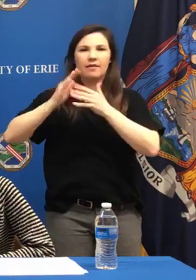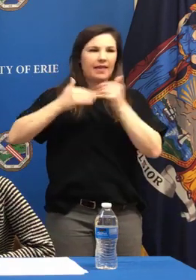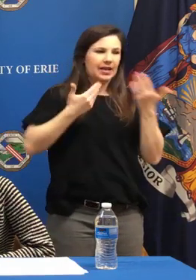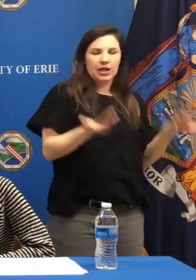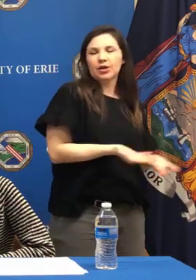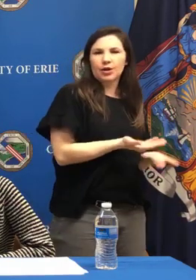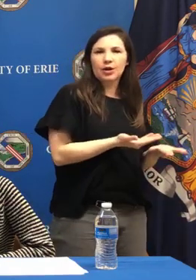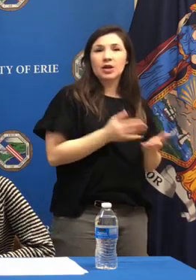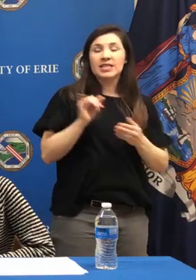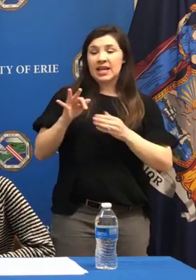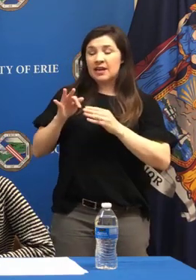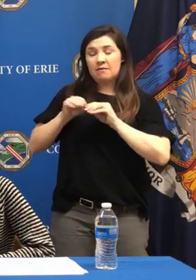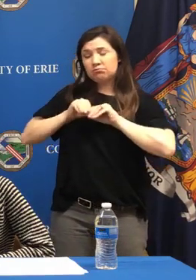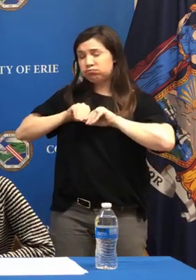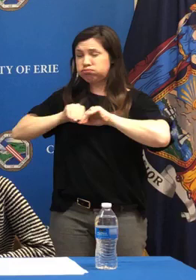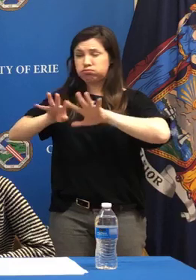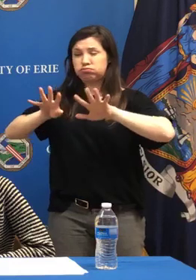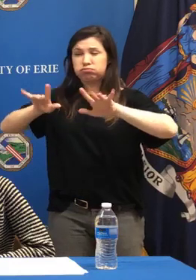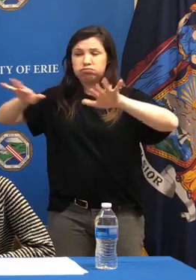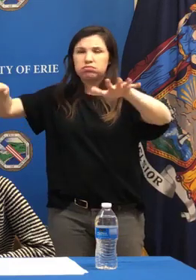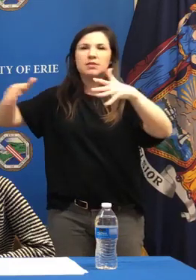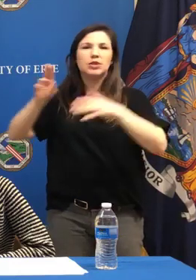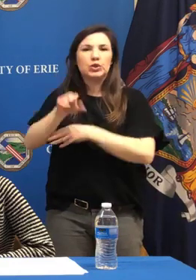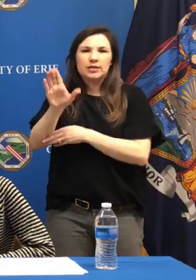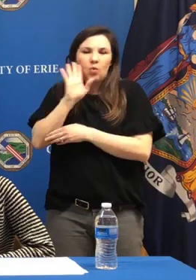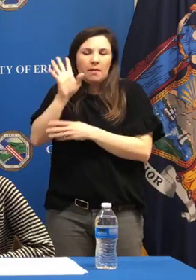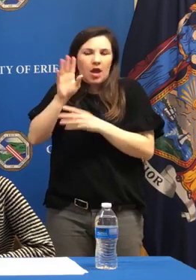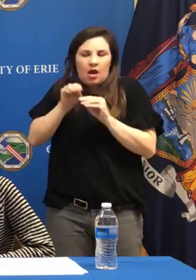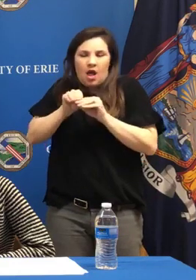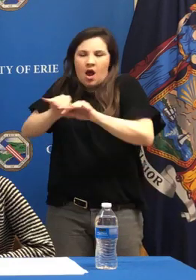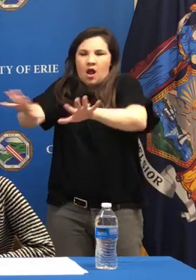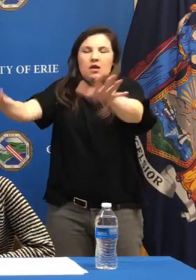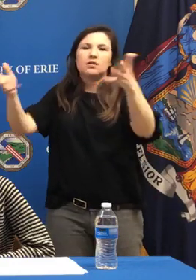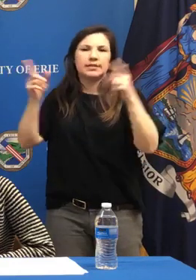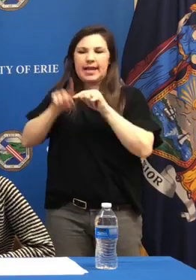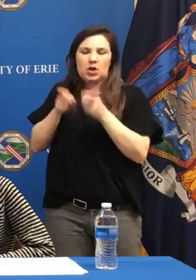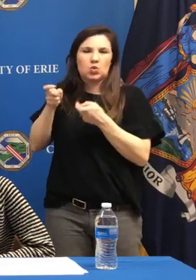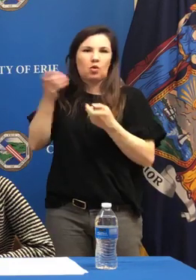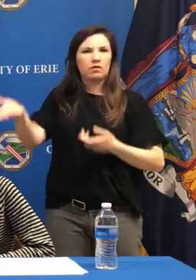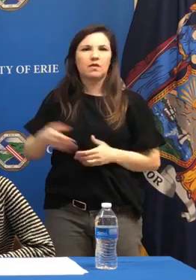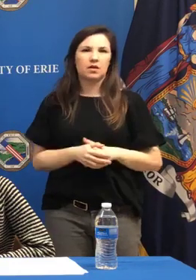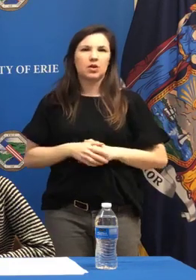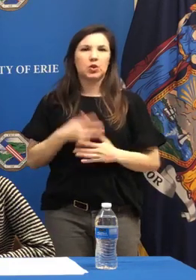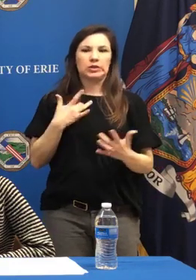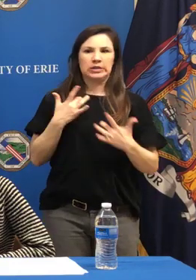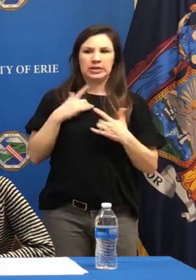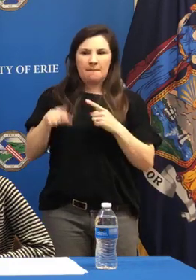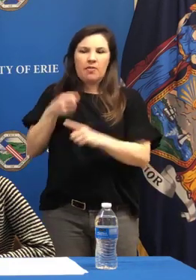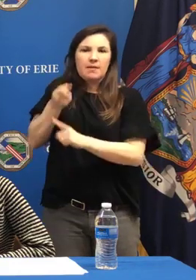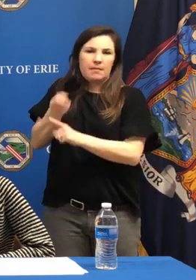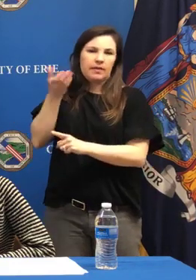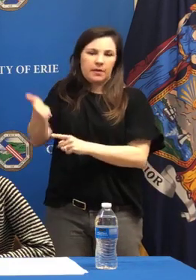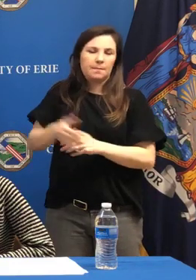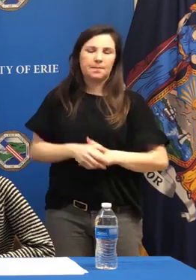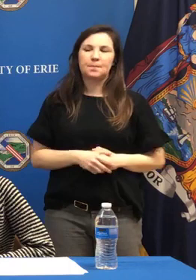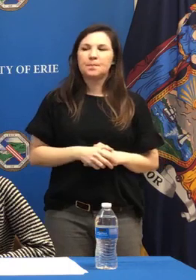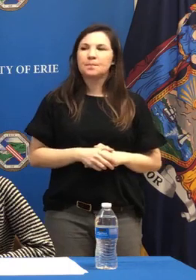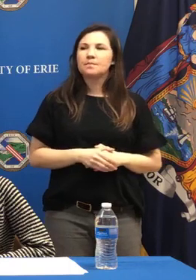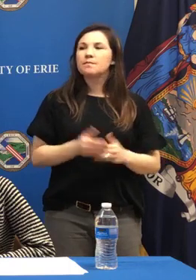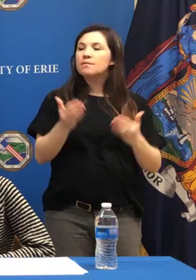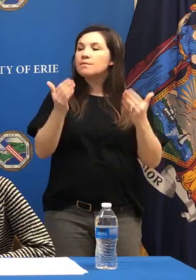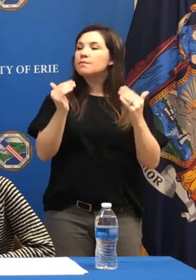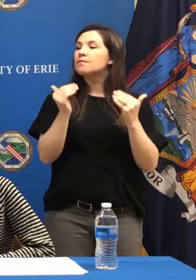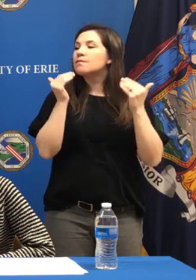out of control in New York City, it's going to be very out of control. And they're exceptionally worried about the impact associated with that. Allie Tui